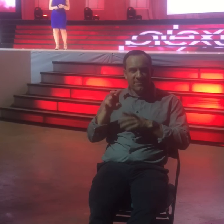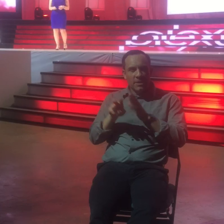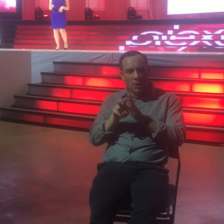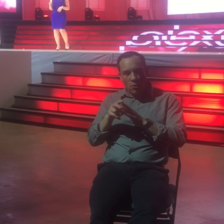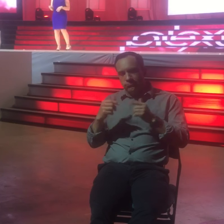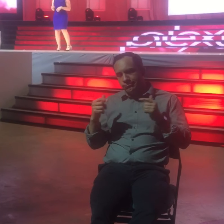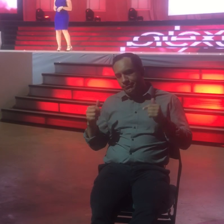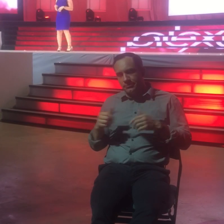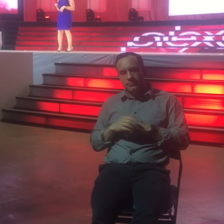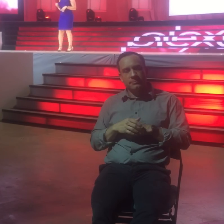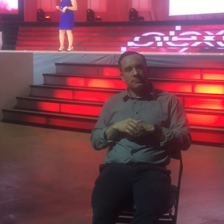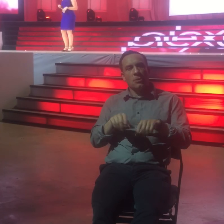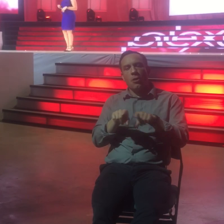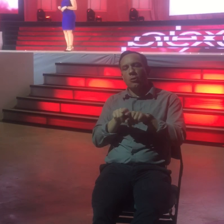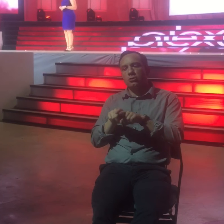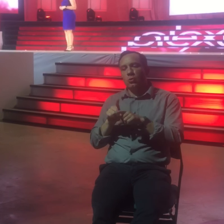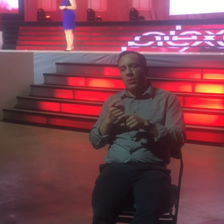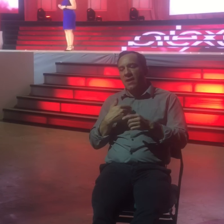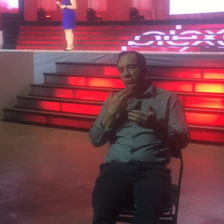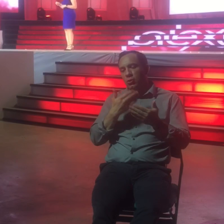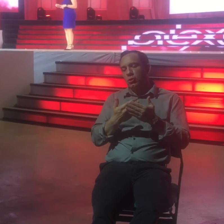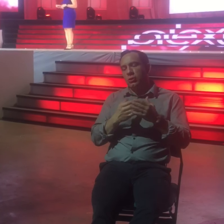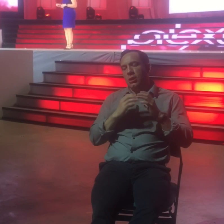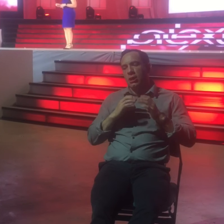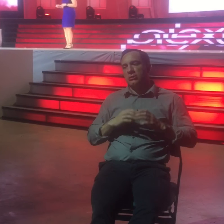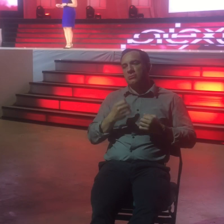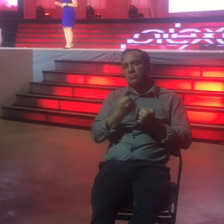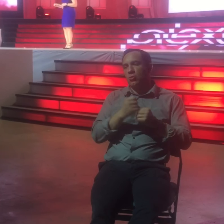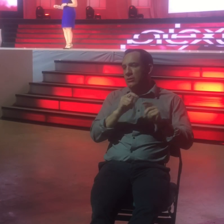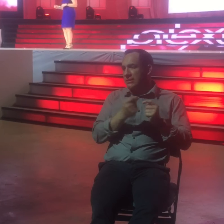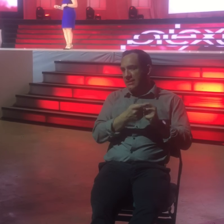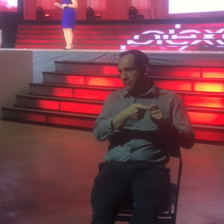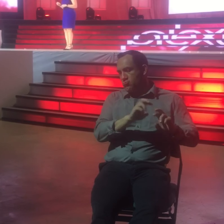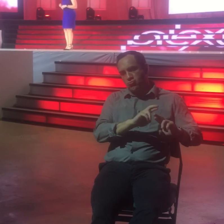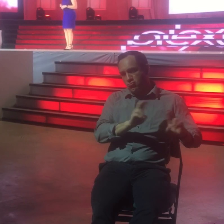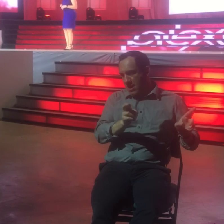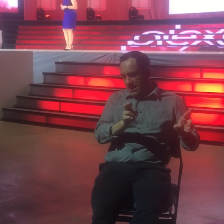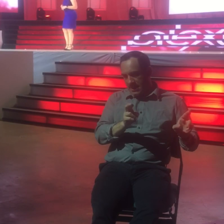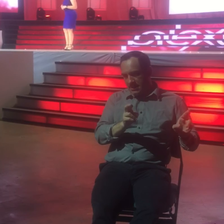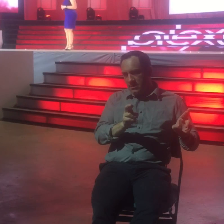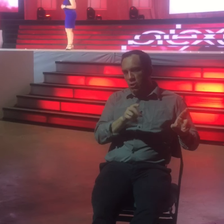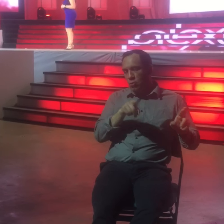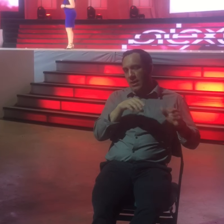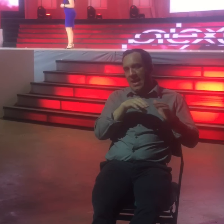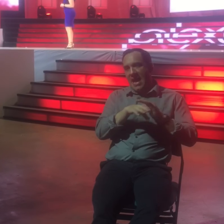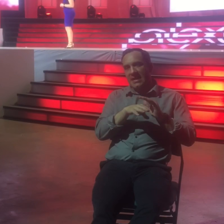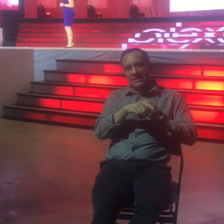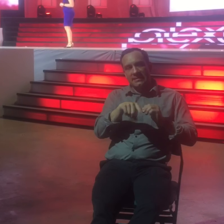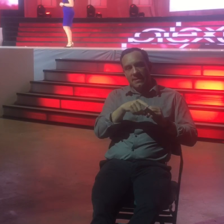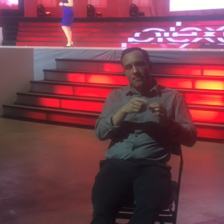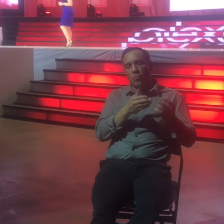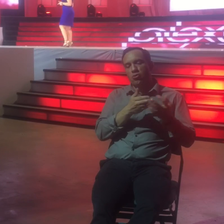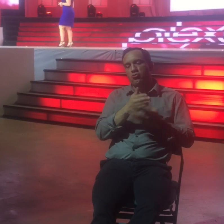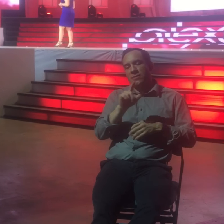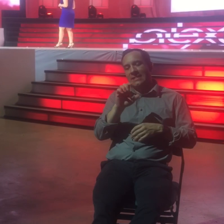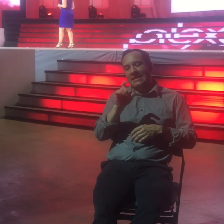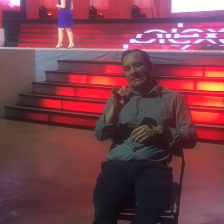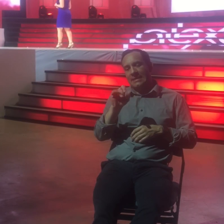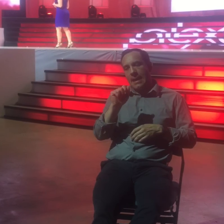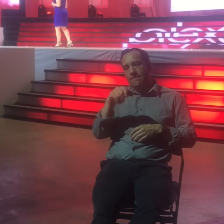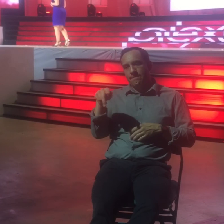more. And we have a great customer support team that's already in place and ready and can be accessed through the LEXI app.